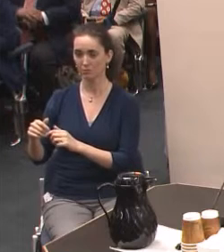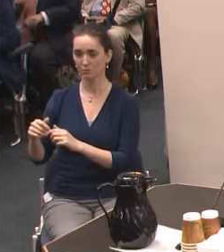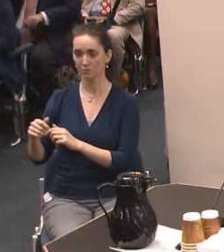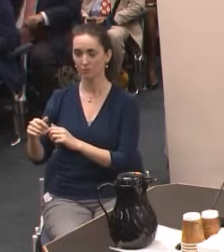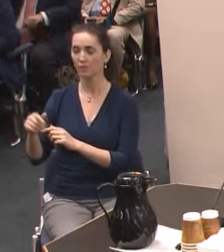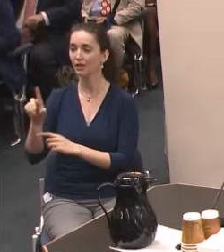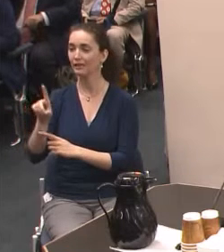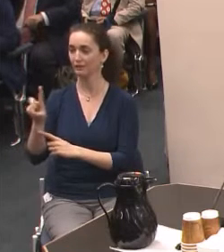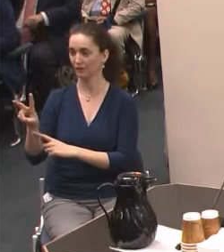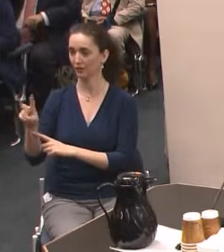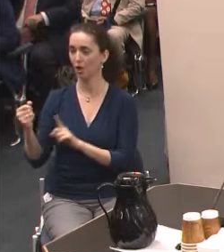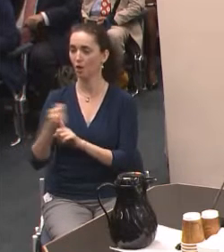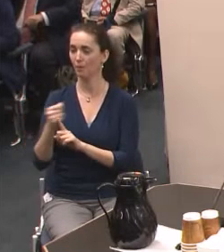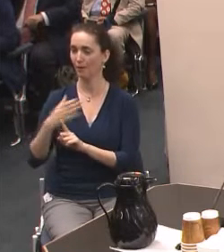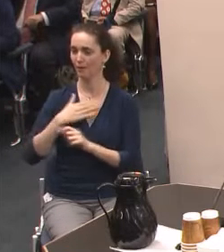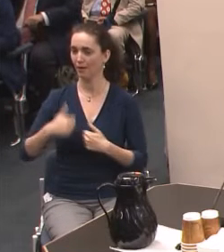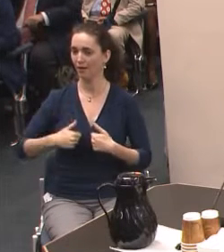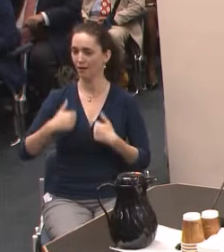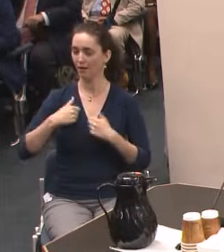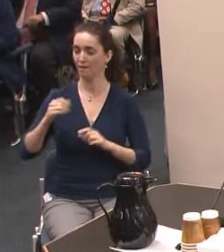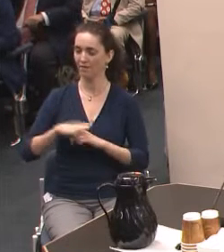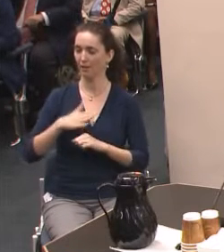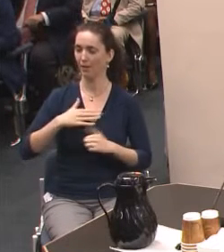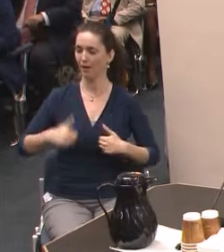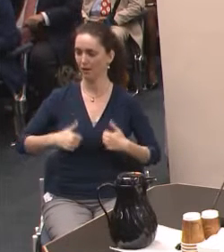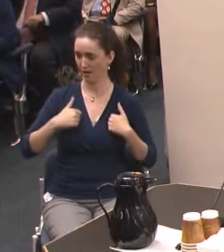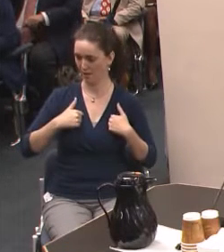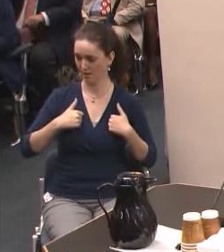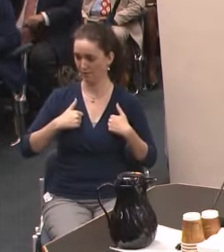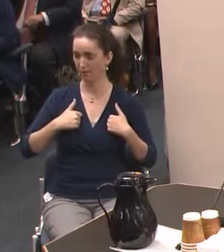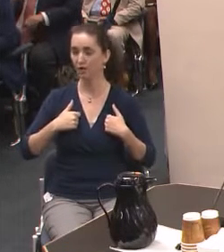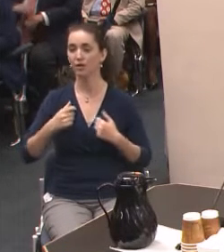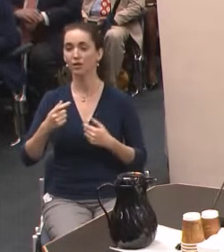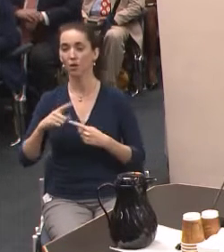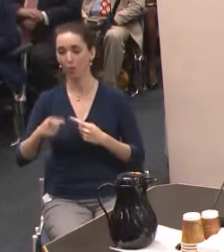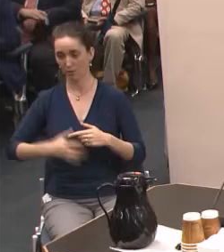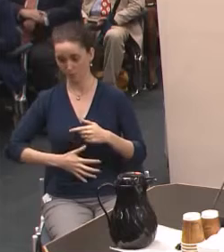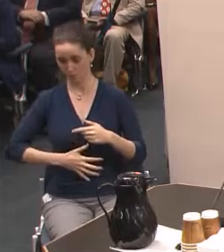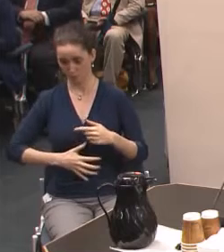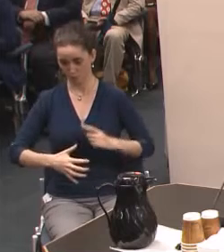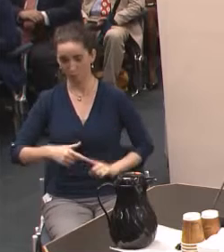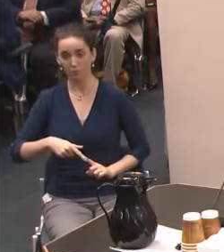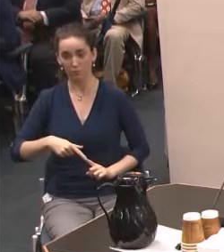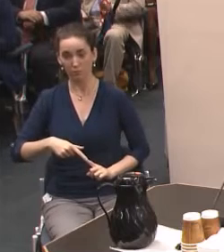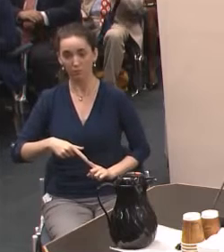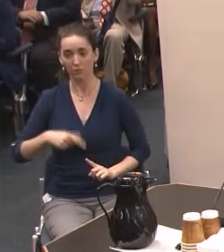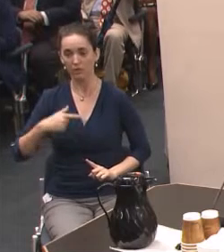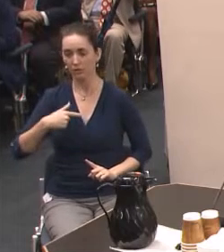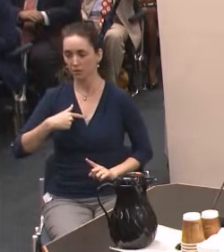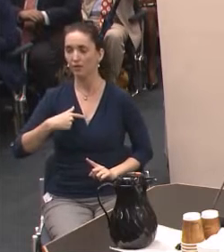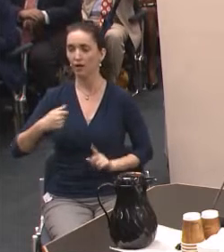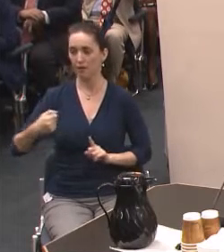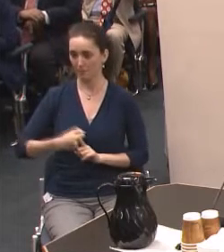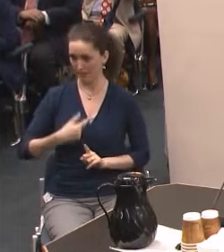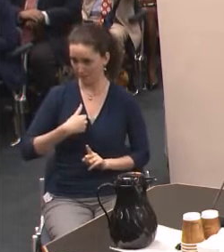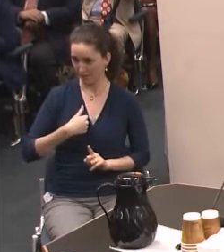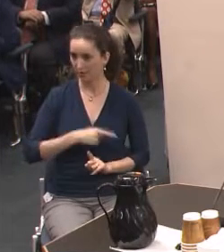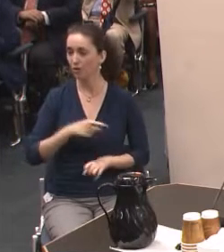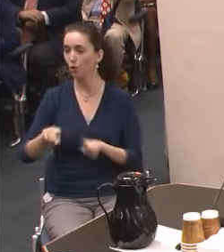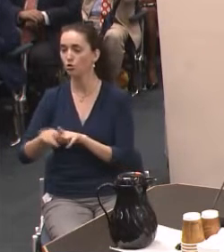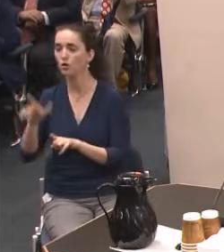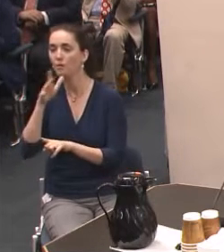domestic violence that I not only live with the effects of from utero and lost my mom too, Thanksgiving Eve